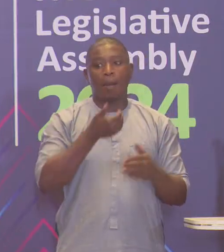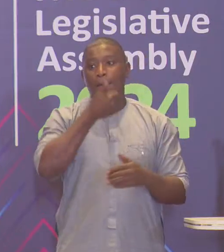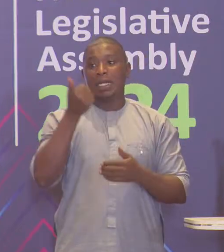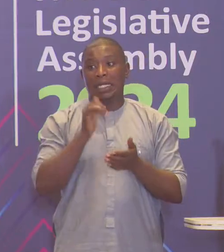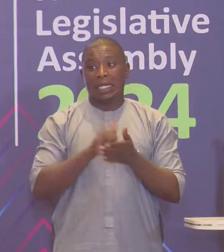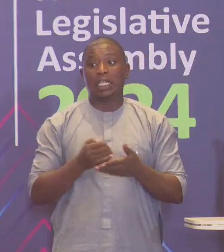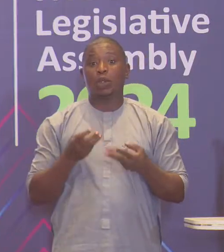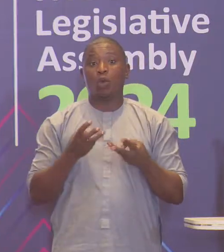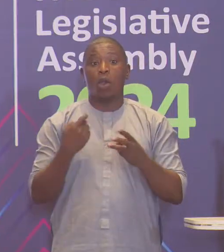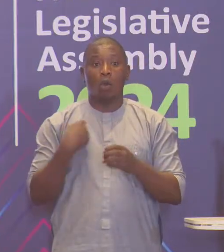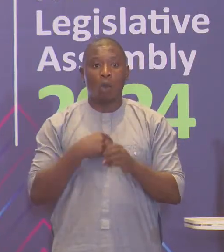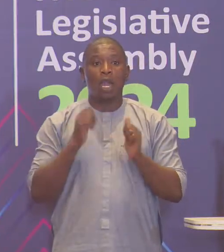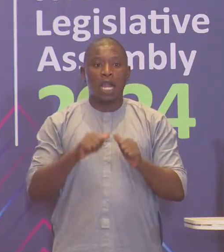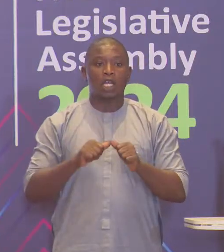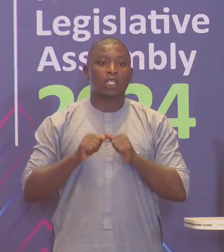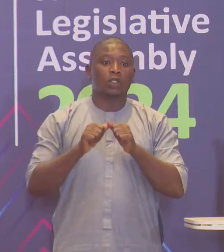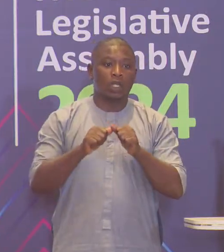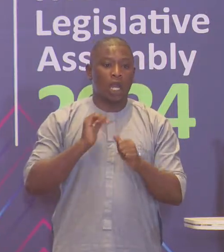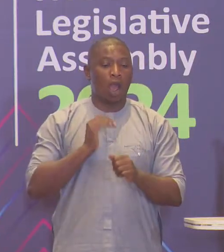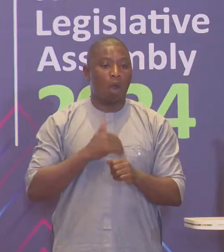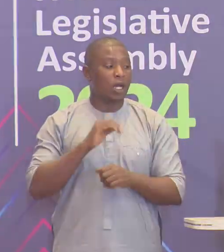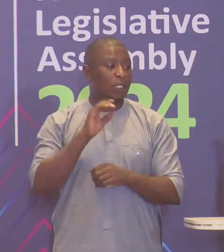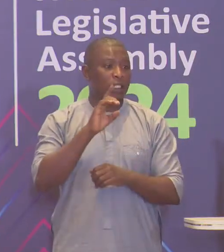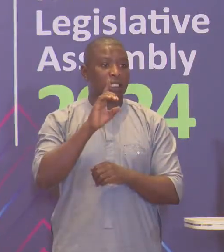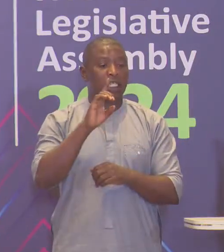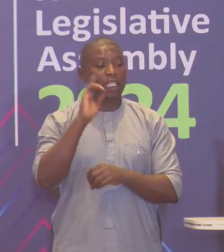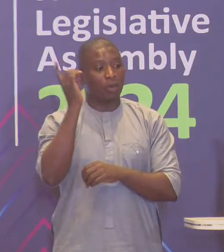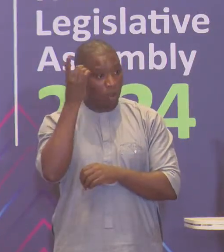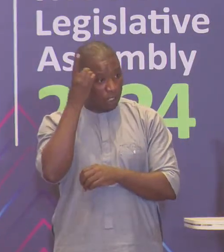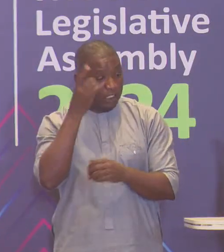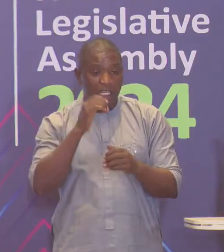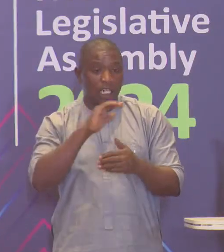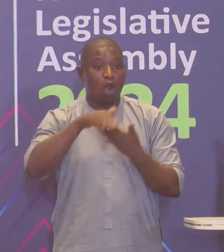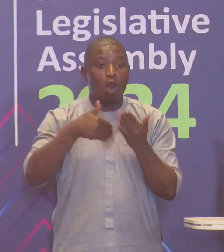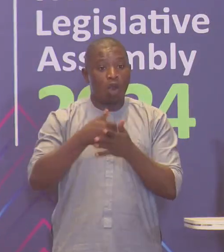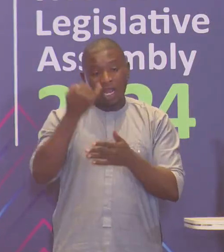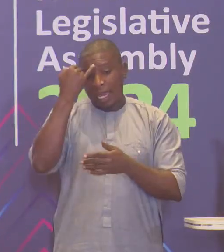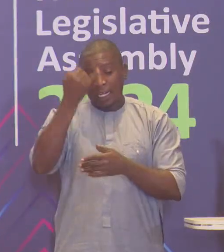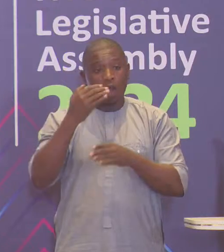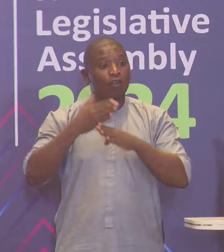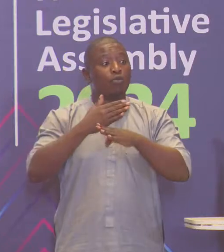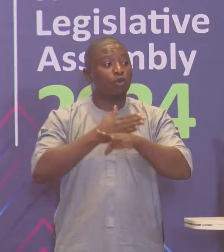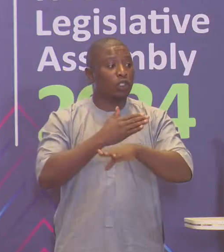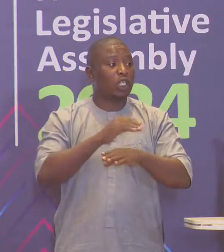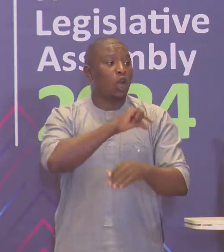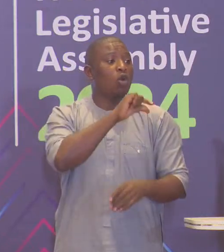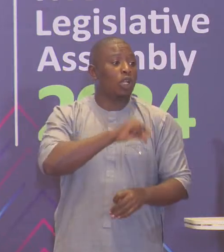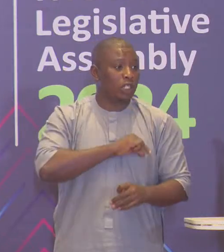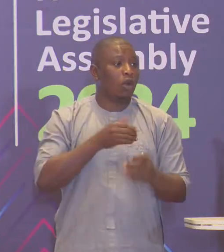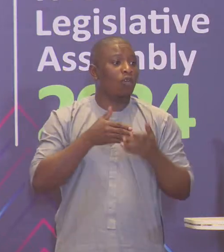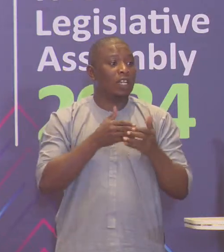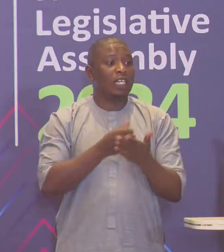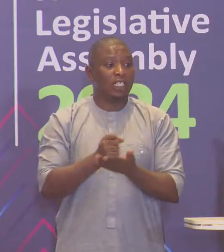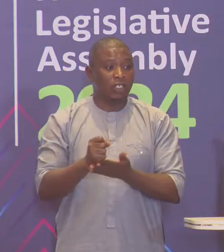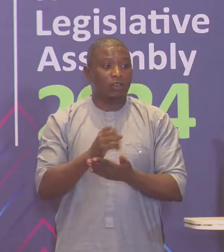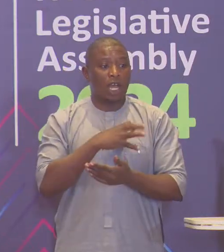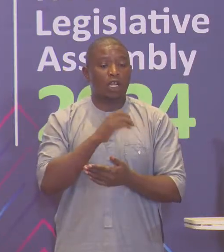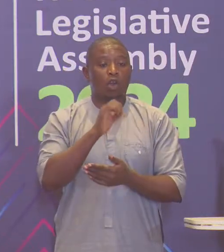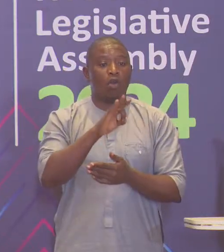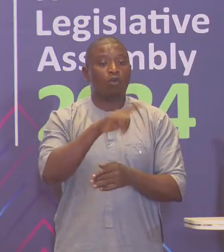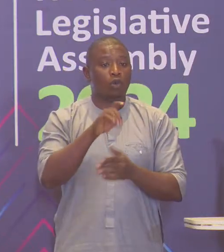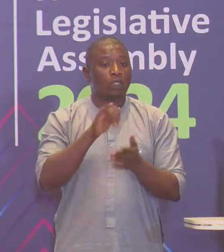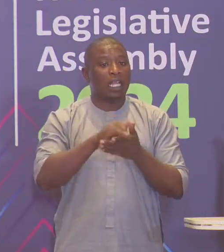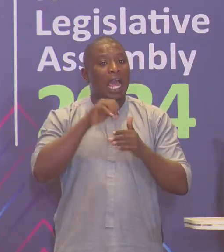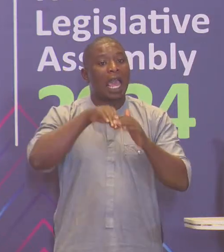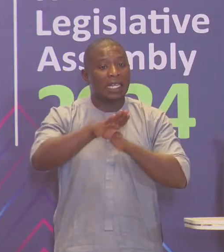our democracy. The whole idea of improving the quality of leadership, the quality of those who enter into